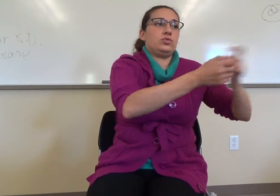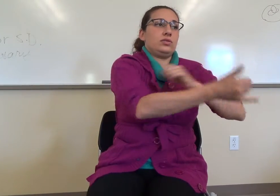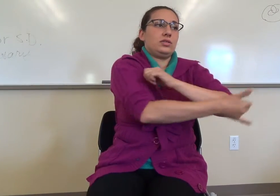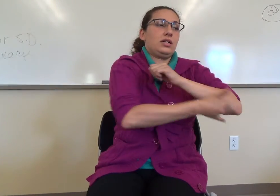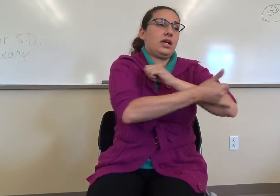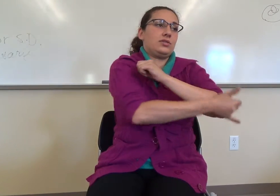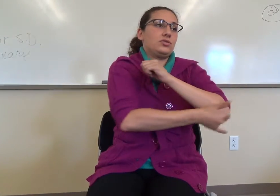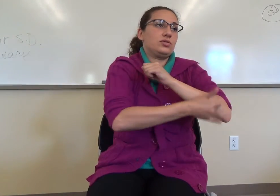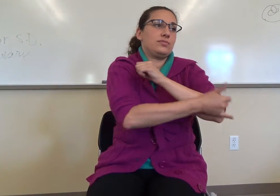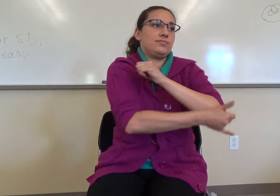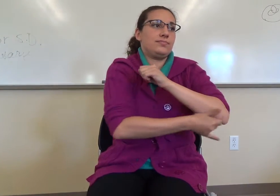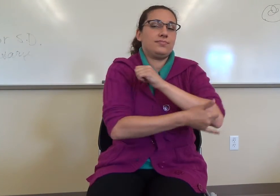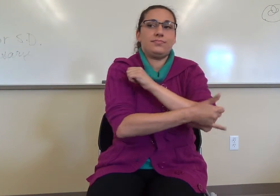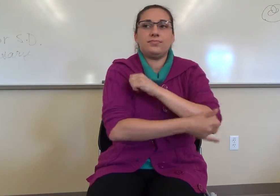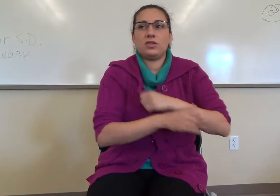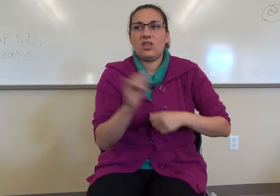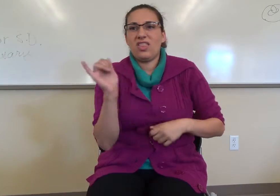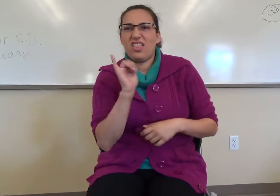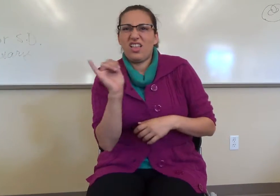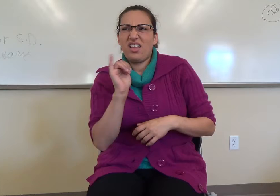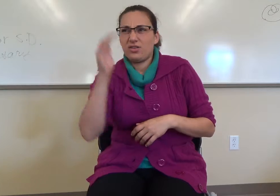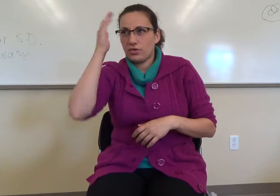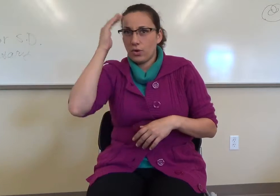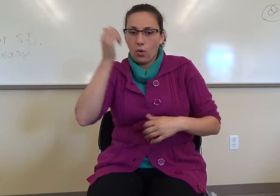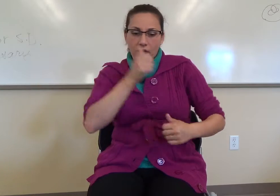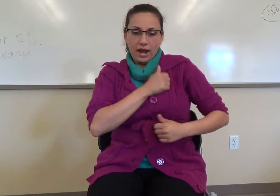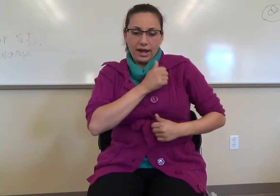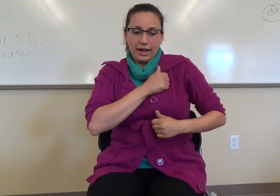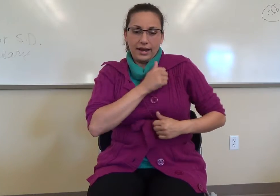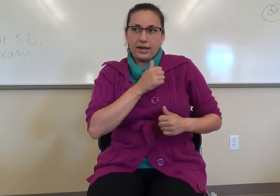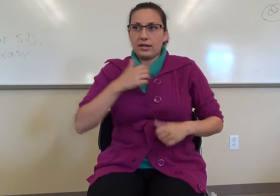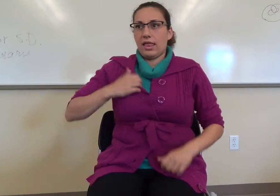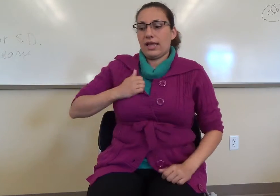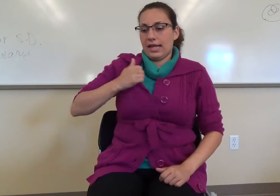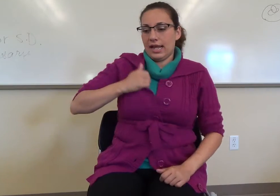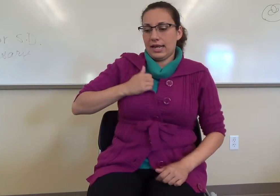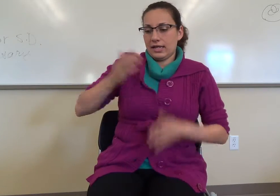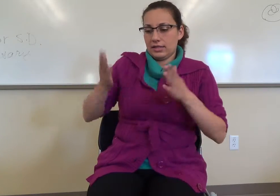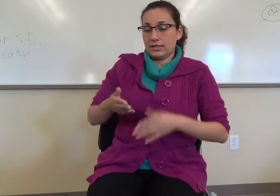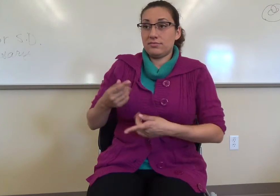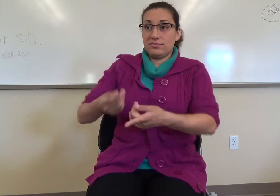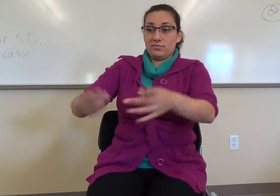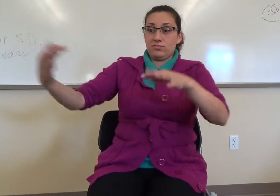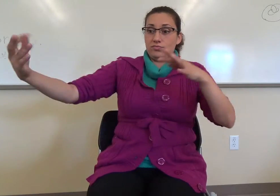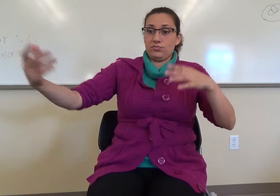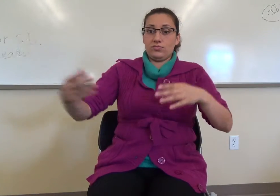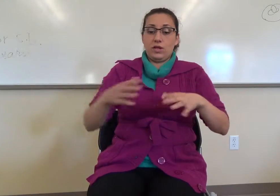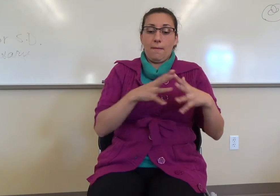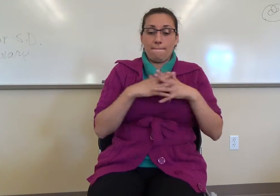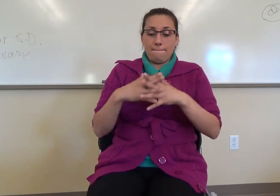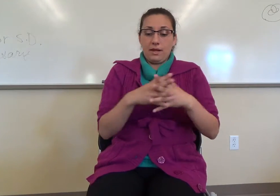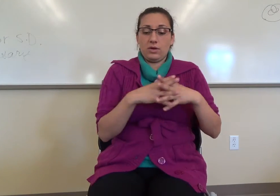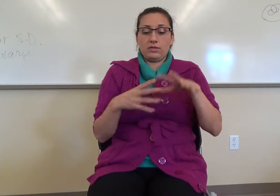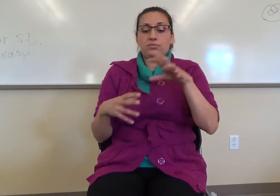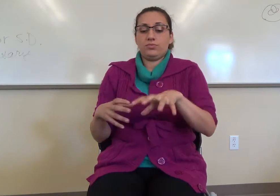So that would kind of be like the Canadians coming in here and saying, okay, you guys are not going to be Americans anymore, you're going to be Canadians.